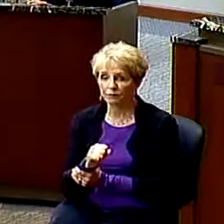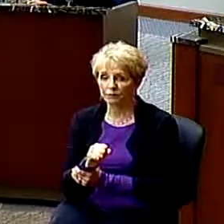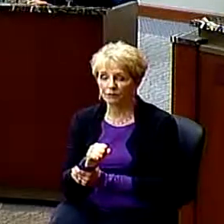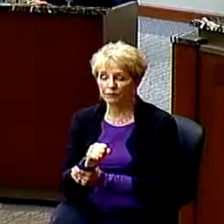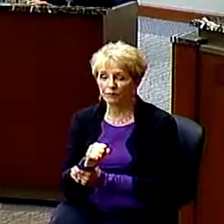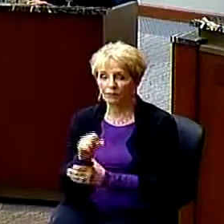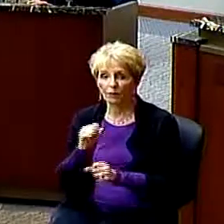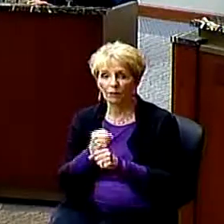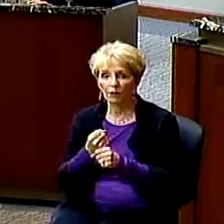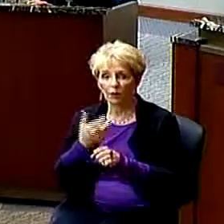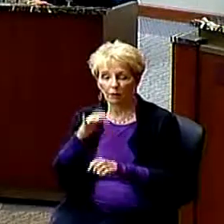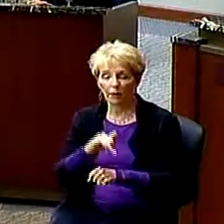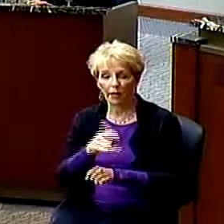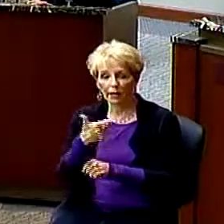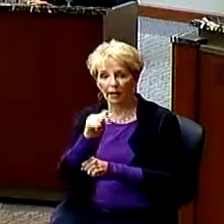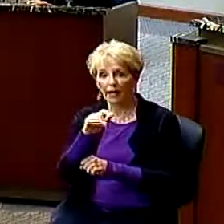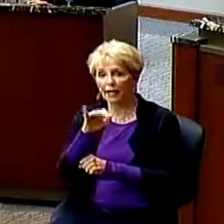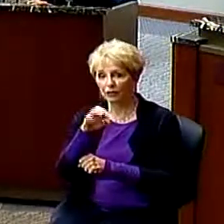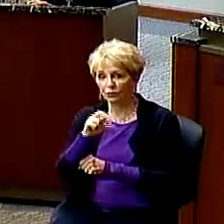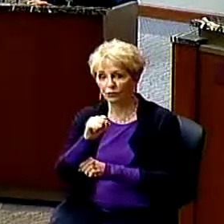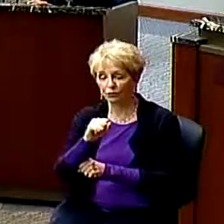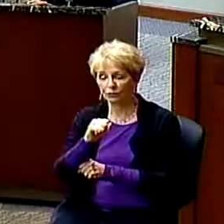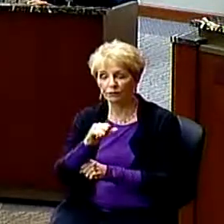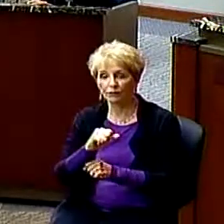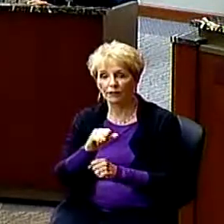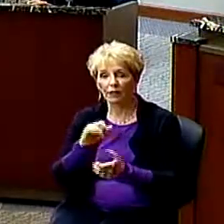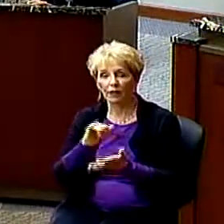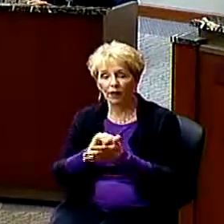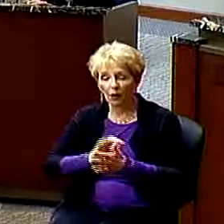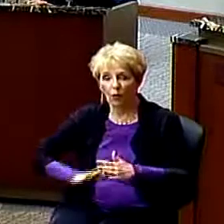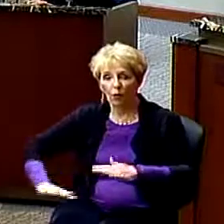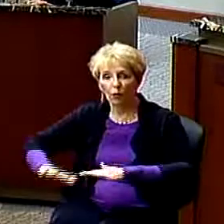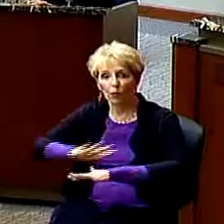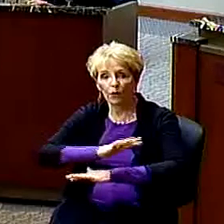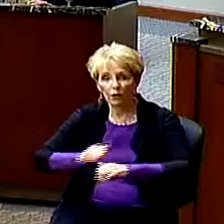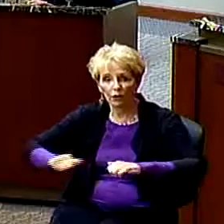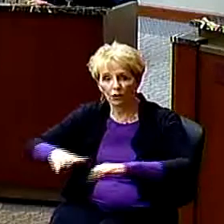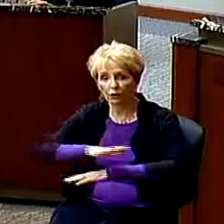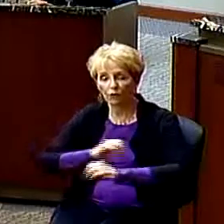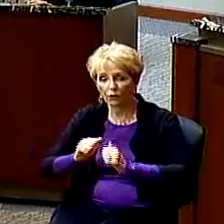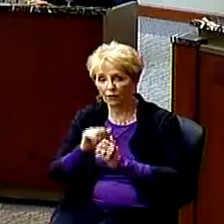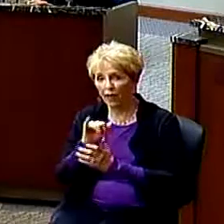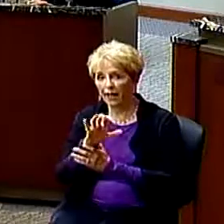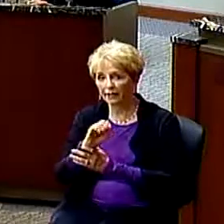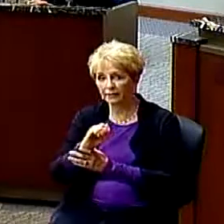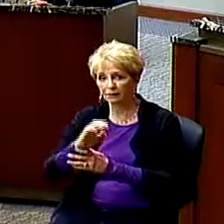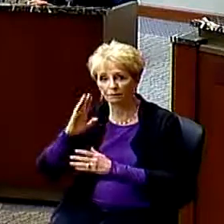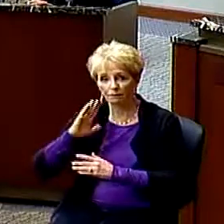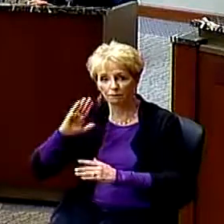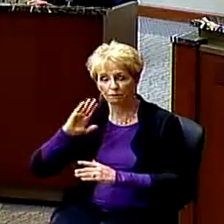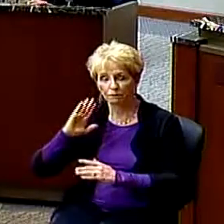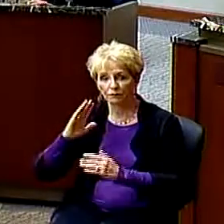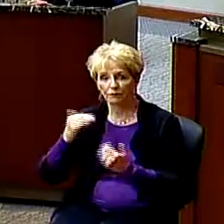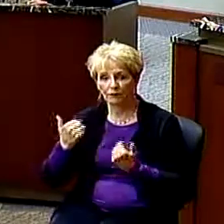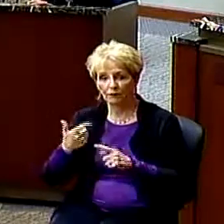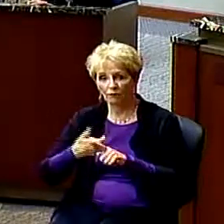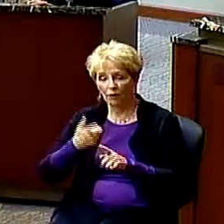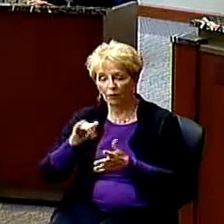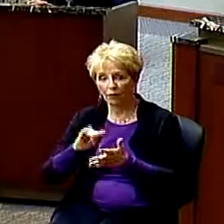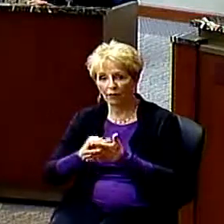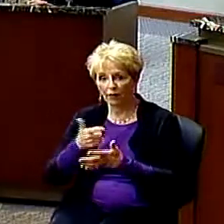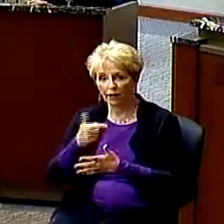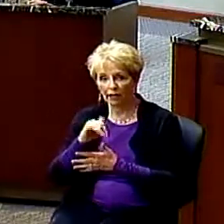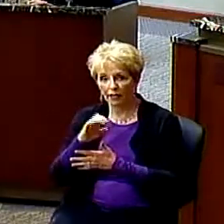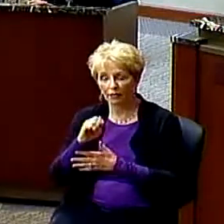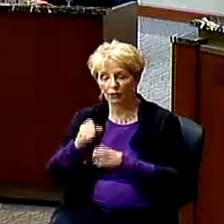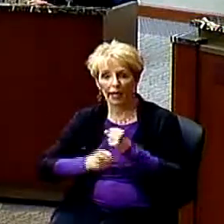They were made by the glaciers. That whole area was covered with ice. And out of that glacier